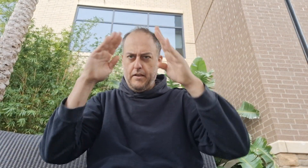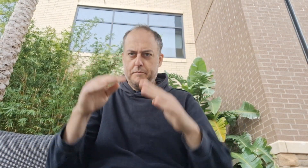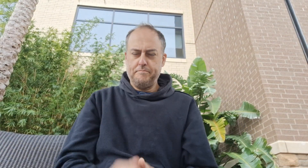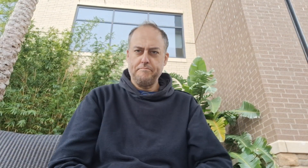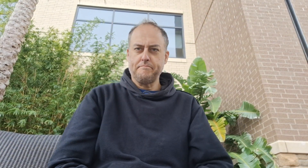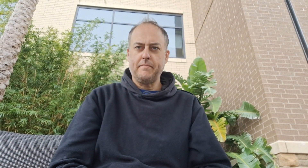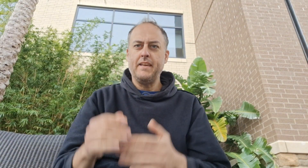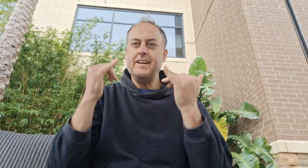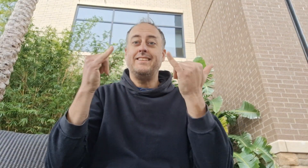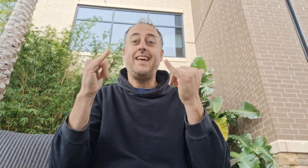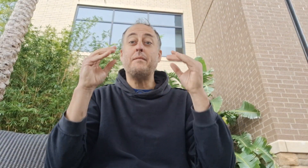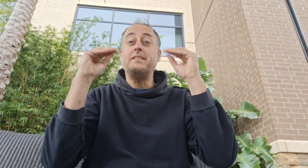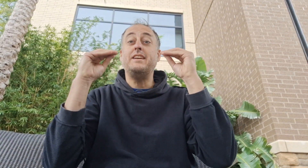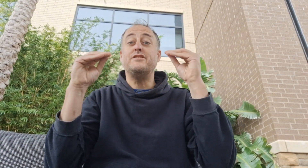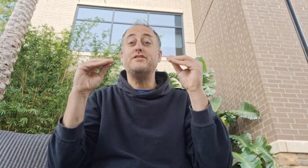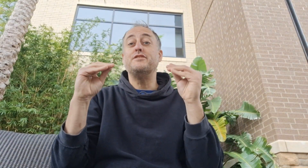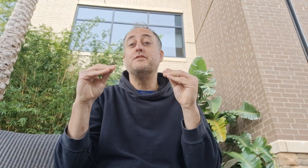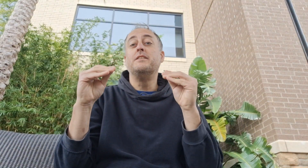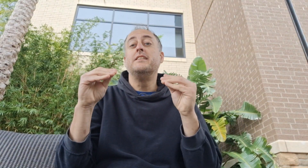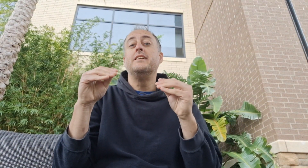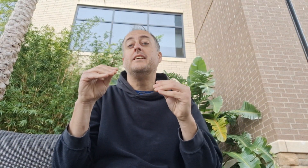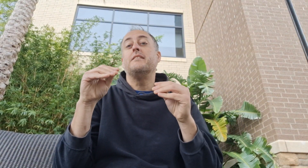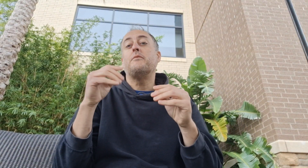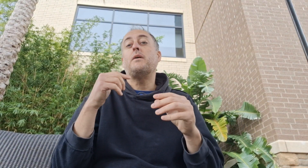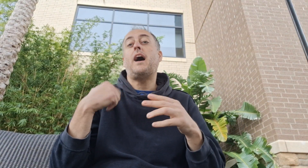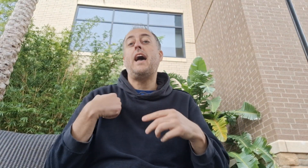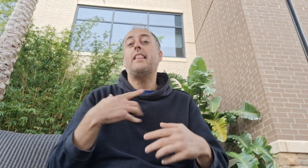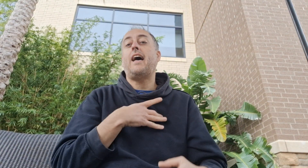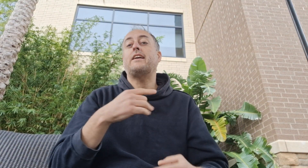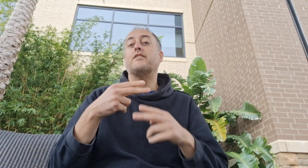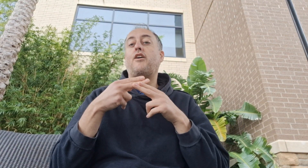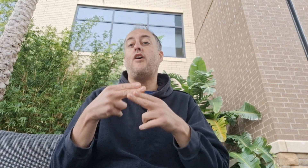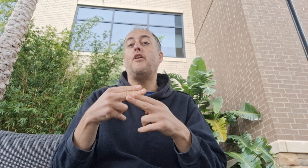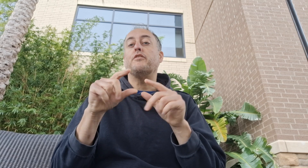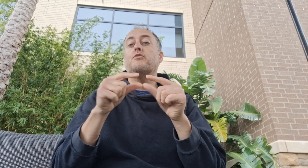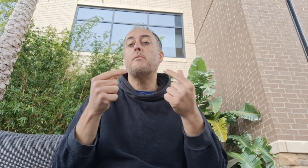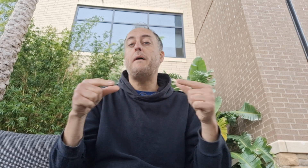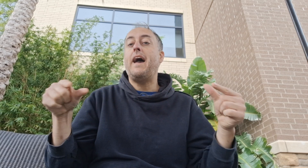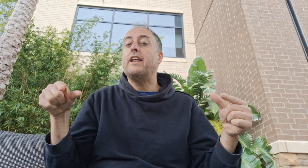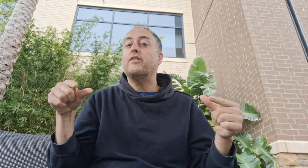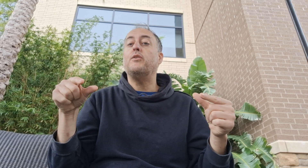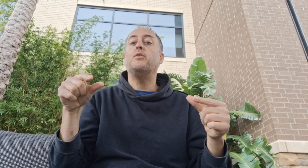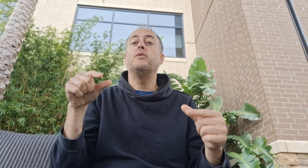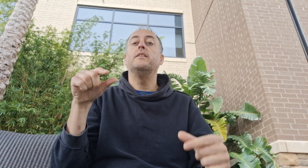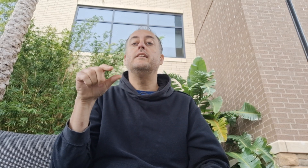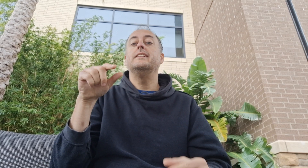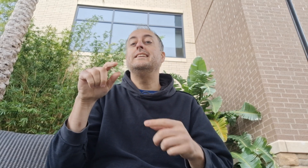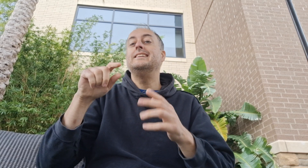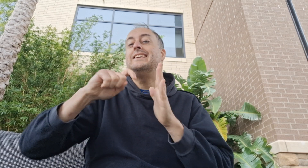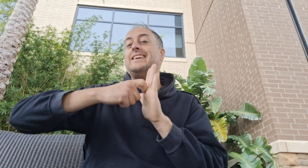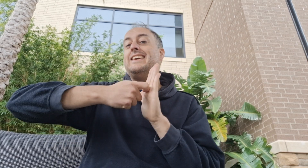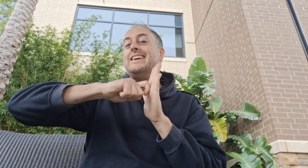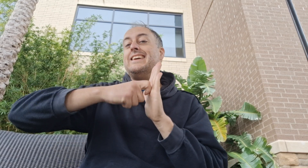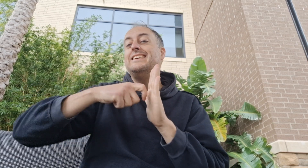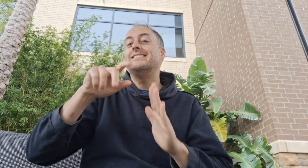Hello. Today I'm going to teach you what I like to call the grammatical keys